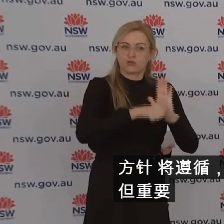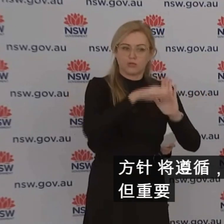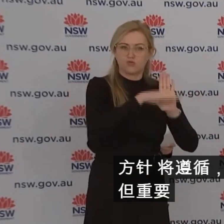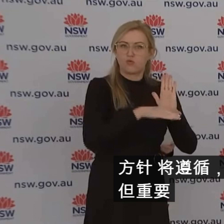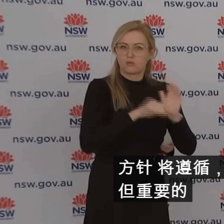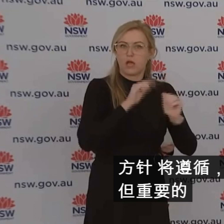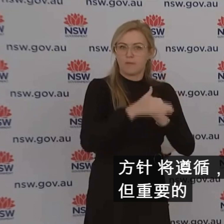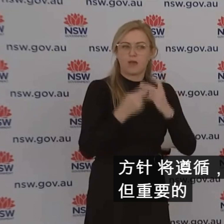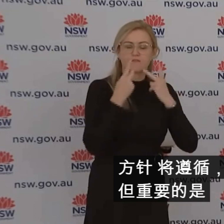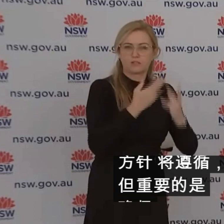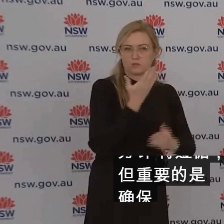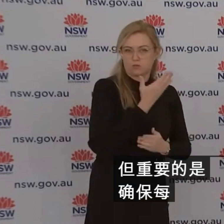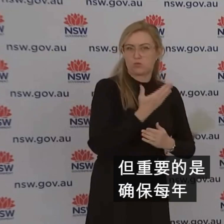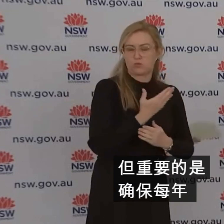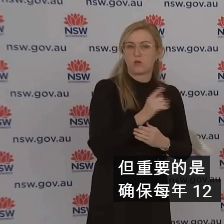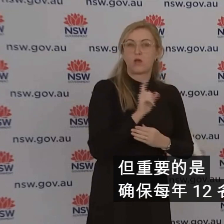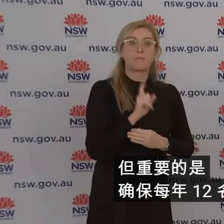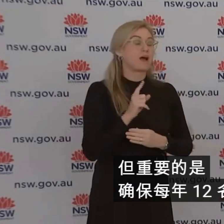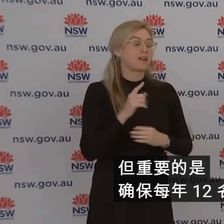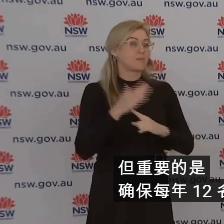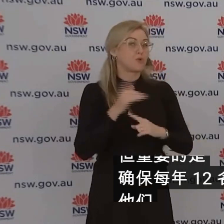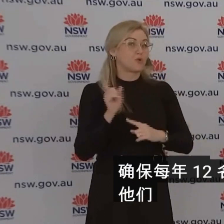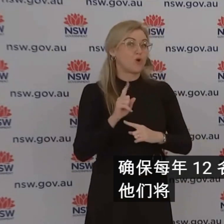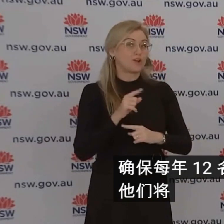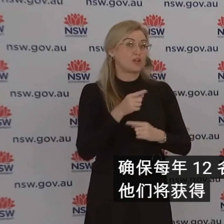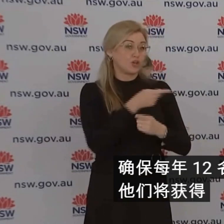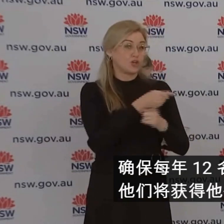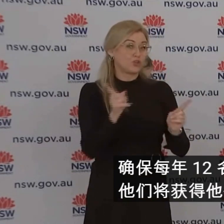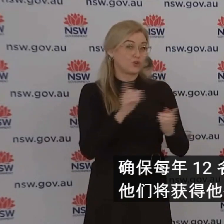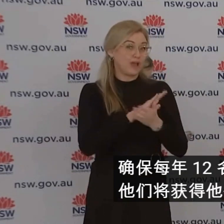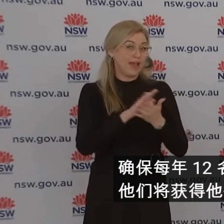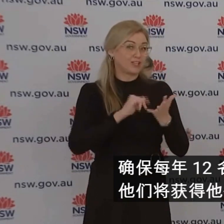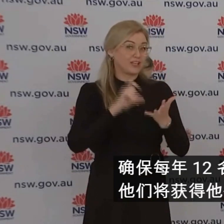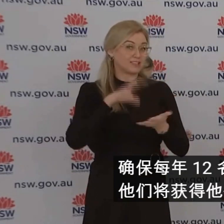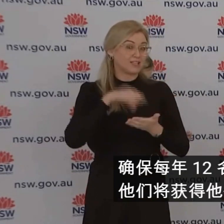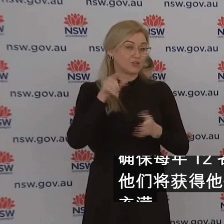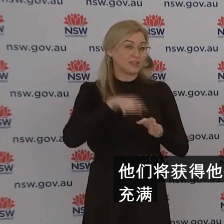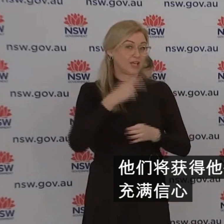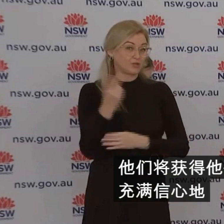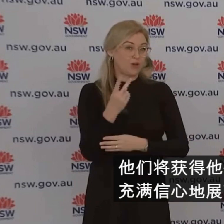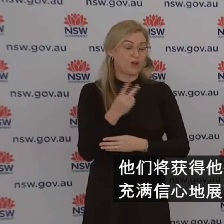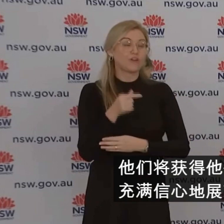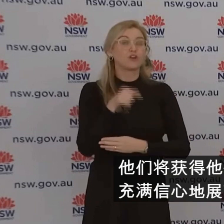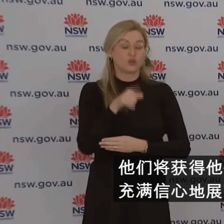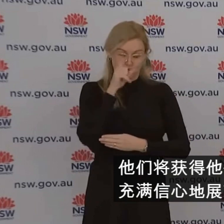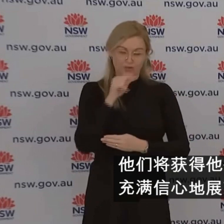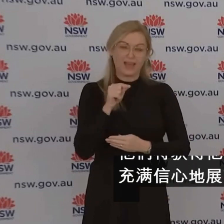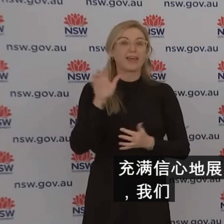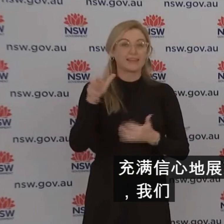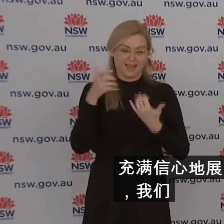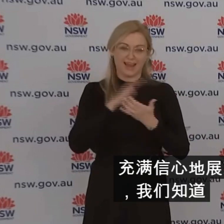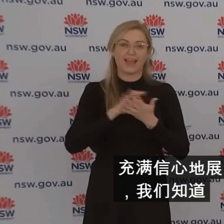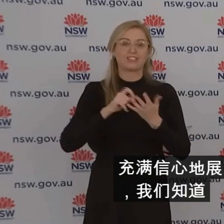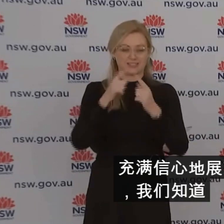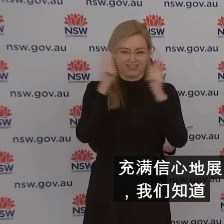the important thing is to make sure that every Year 12 student knows that they'll attain their HSC, they can look forward to the future with confidence, and